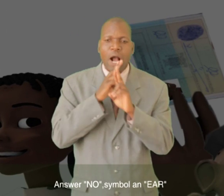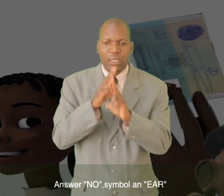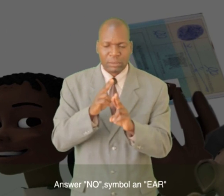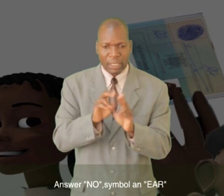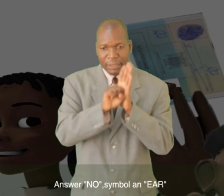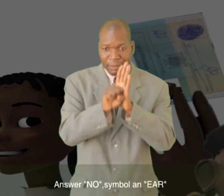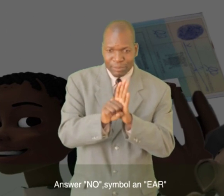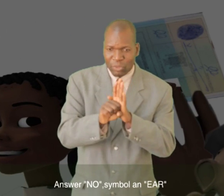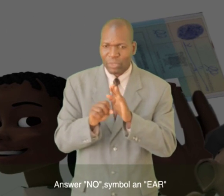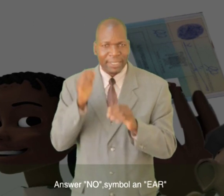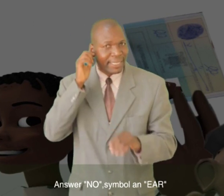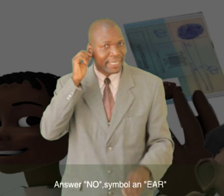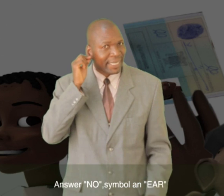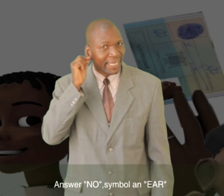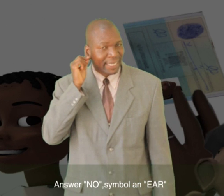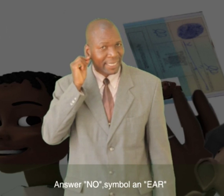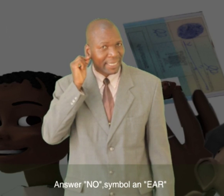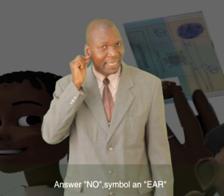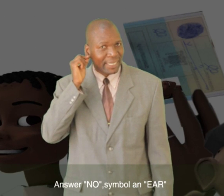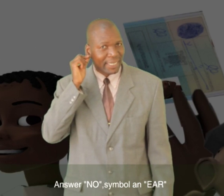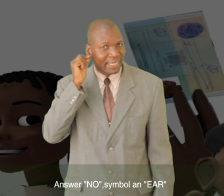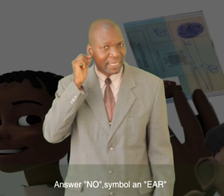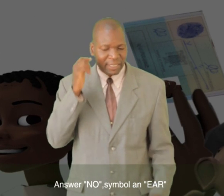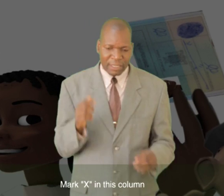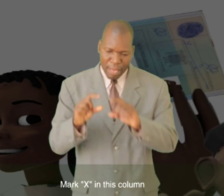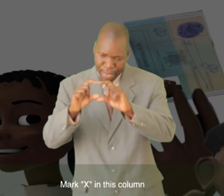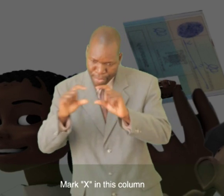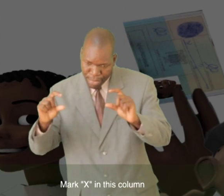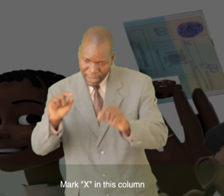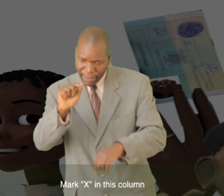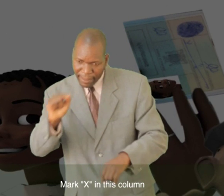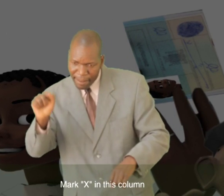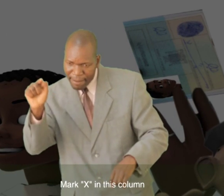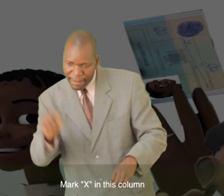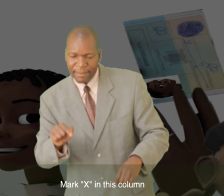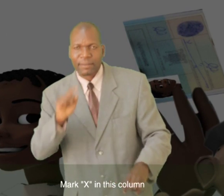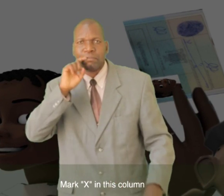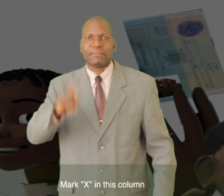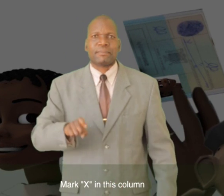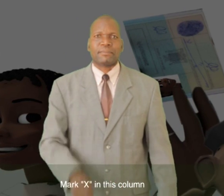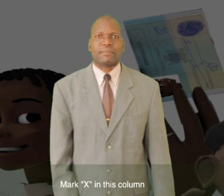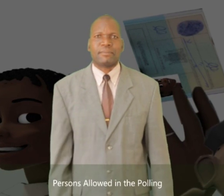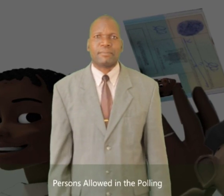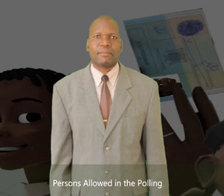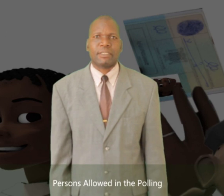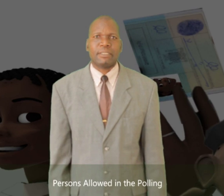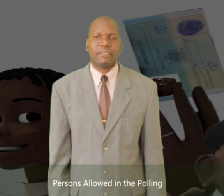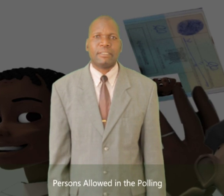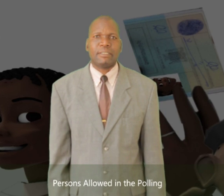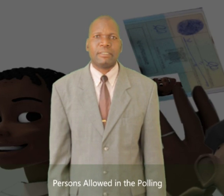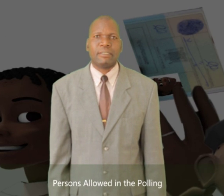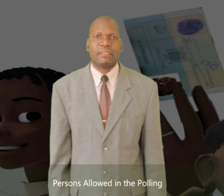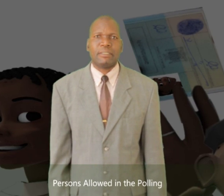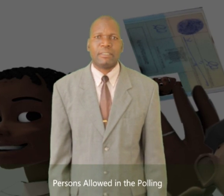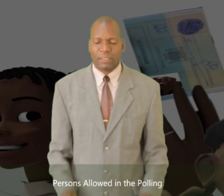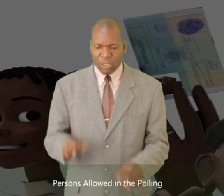Answer: no. Symbol and ear. Mark X in this column. Persons allowed